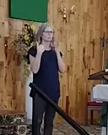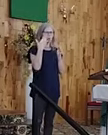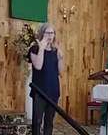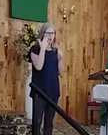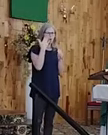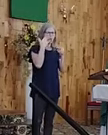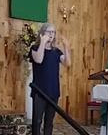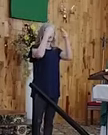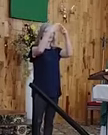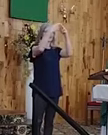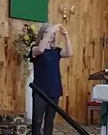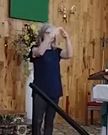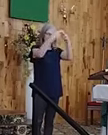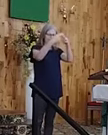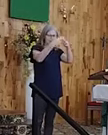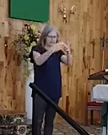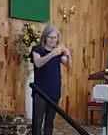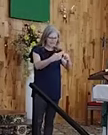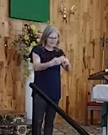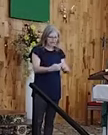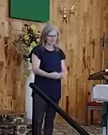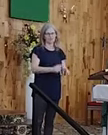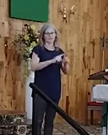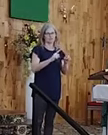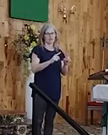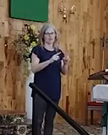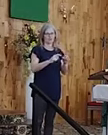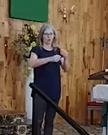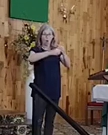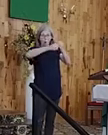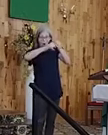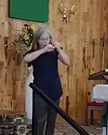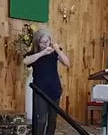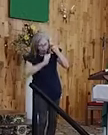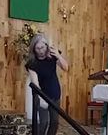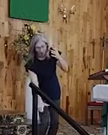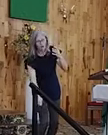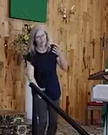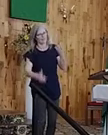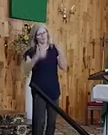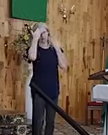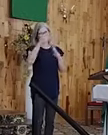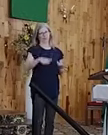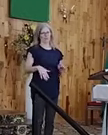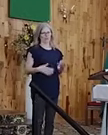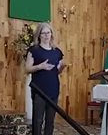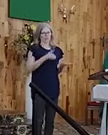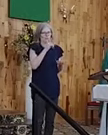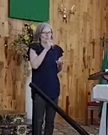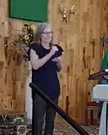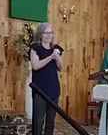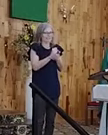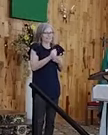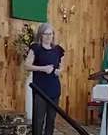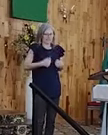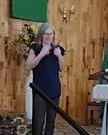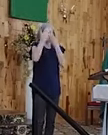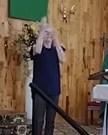quite a few of them, but we don't know the names of all of them. Who are the saints who live in